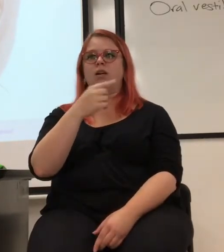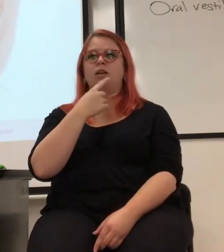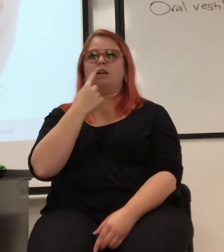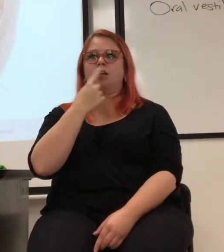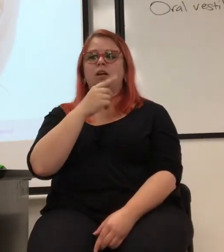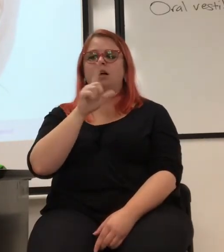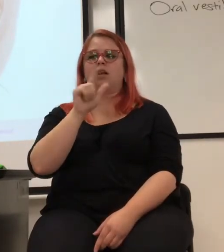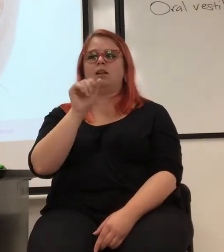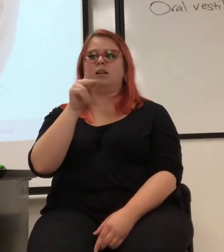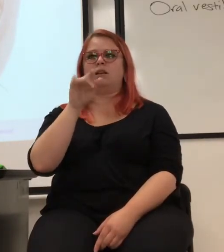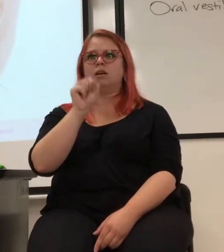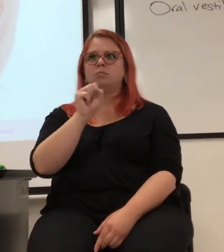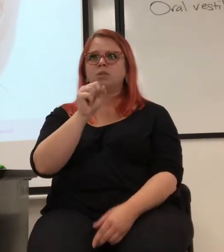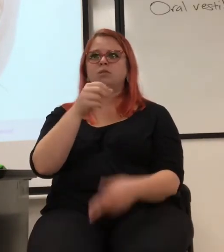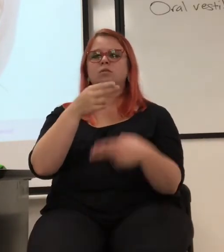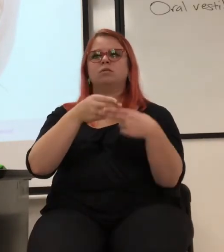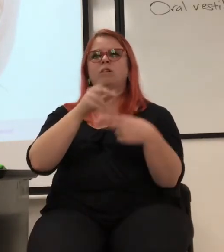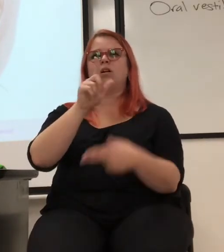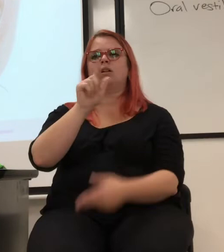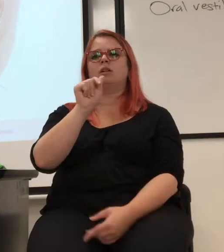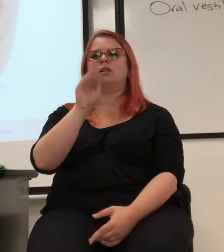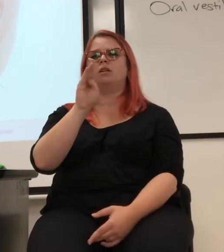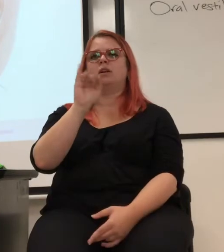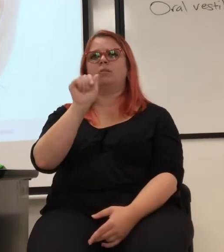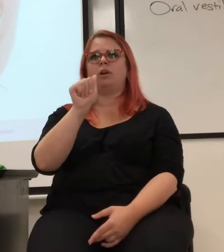Lips, labia,